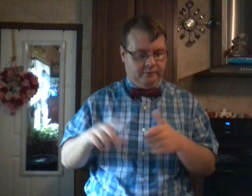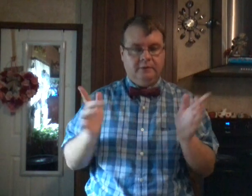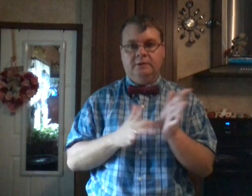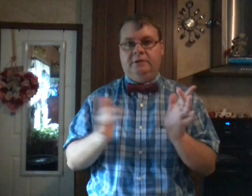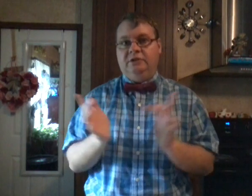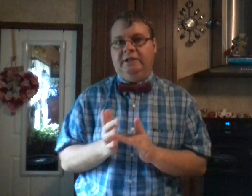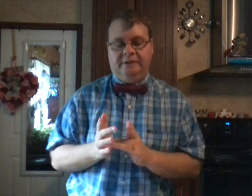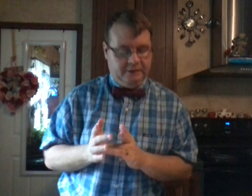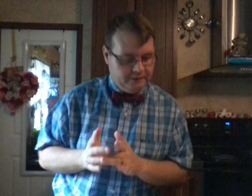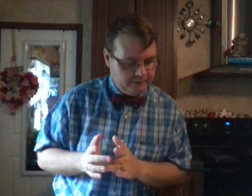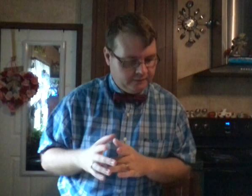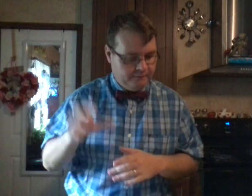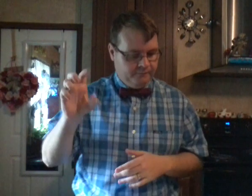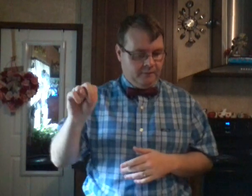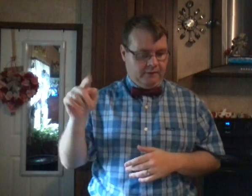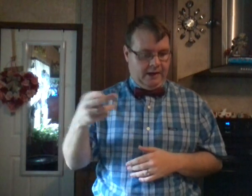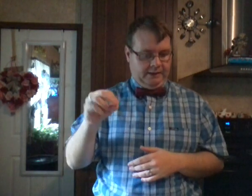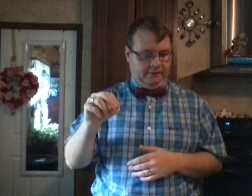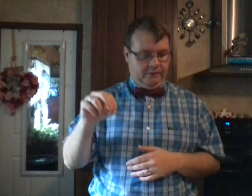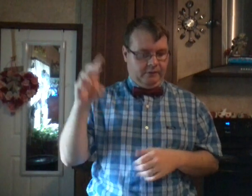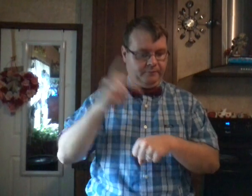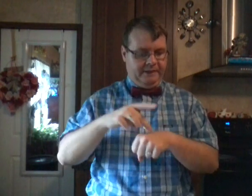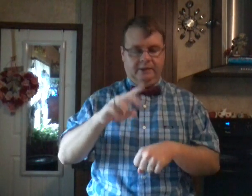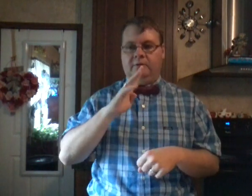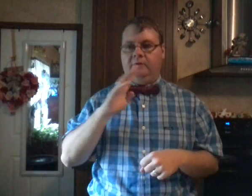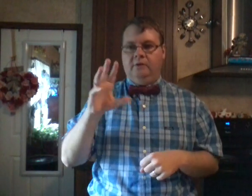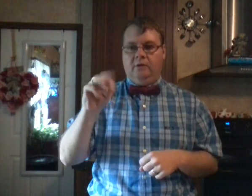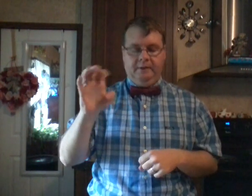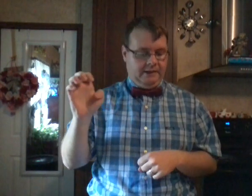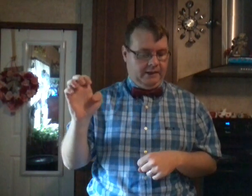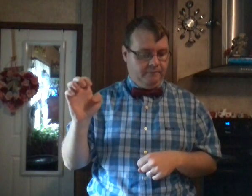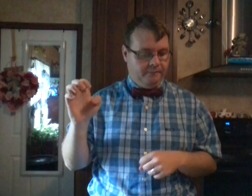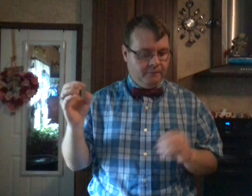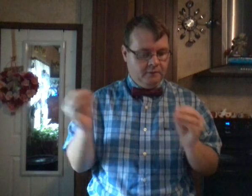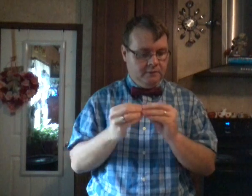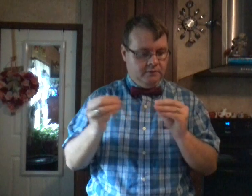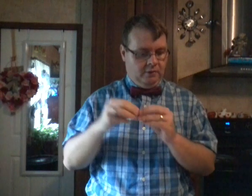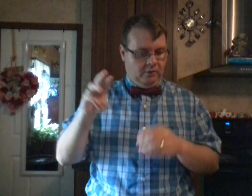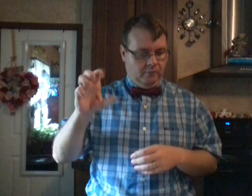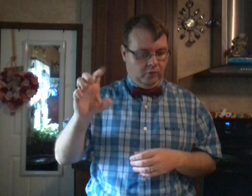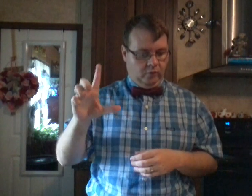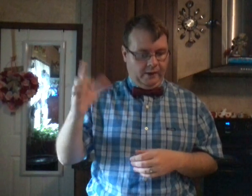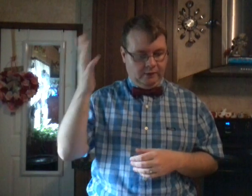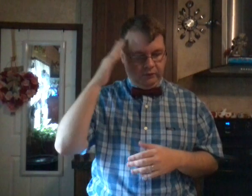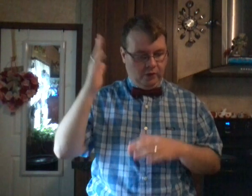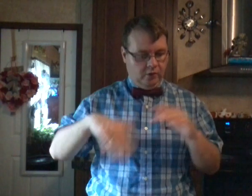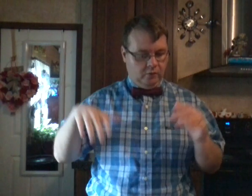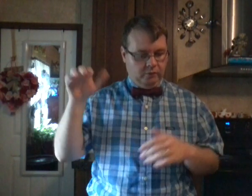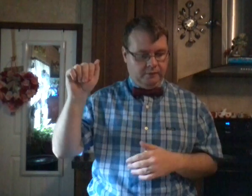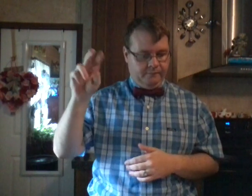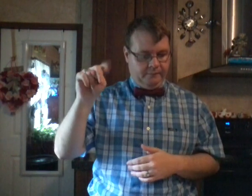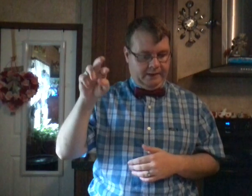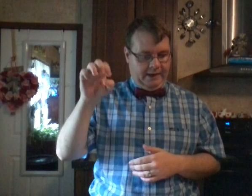to Jesus. Like, even though Peter, you know, became, you know, more well-known than